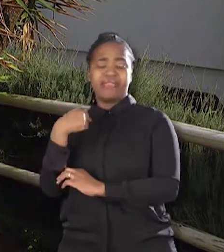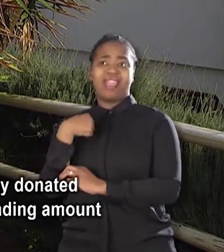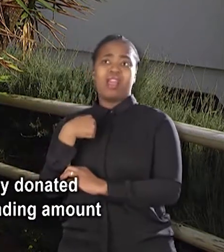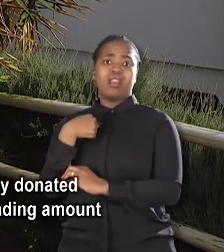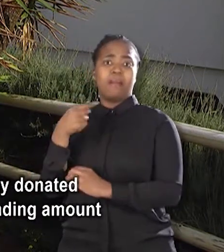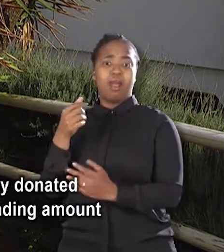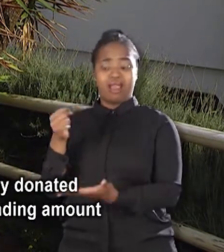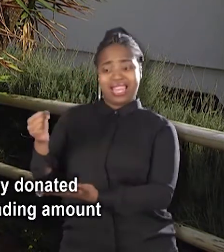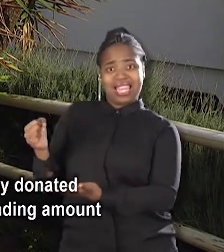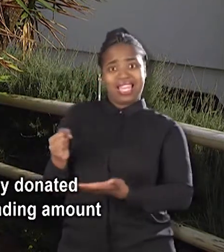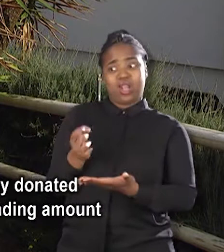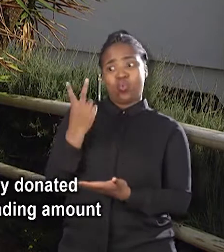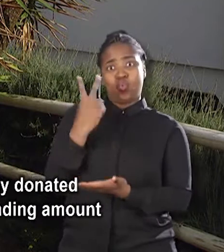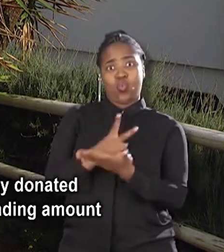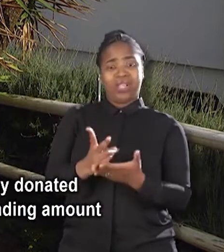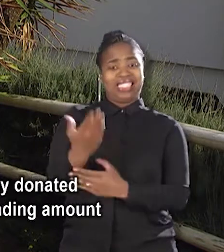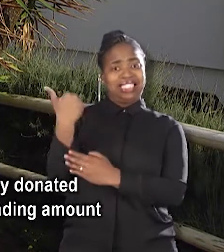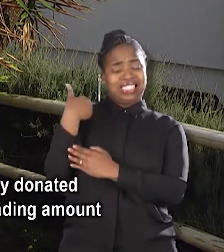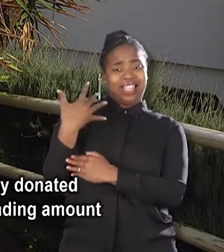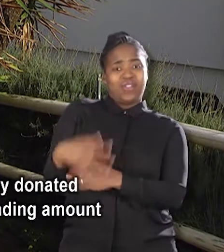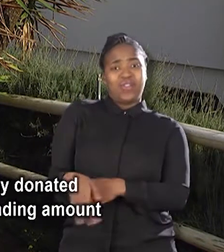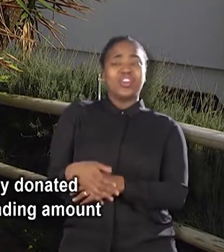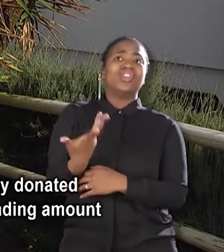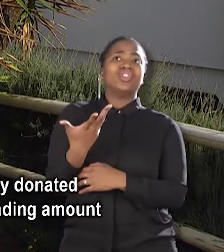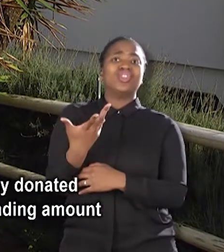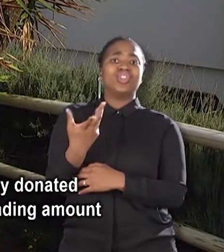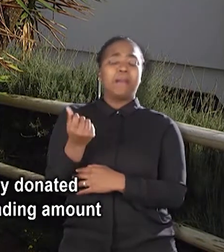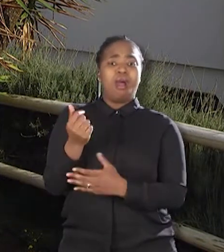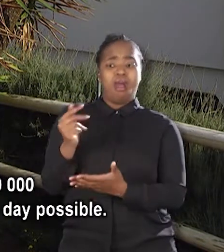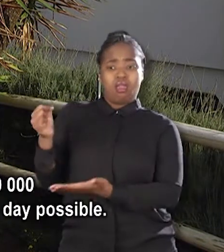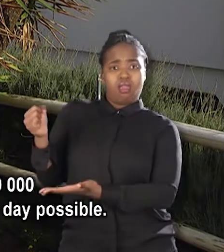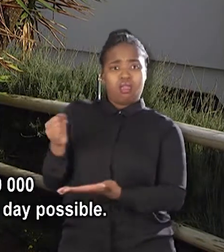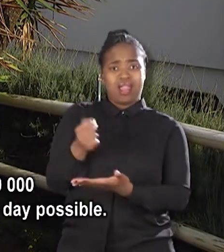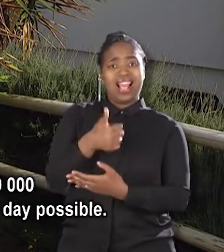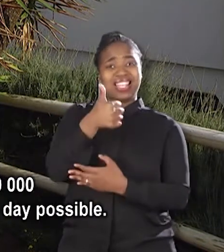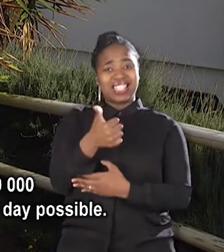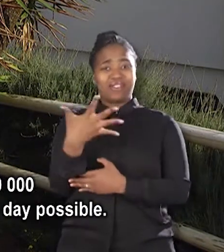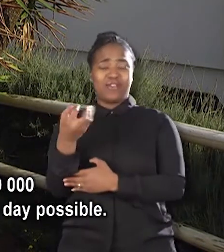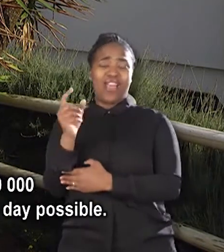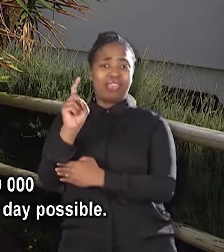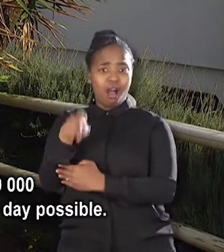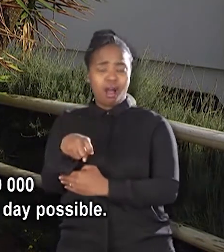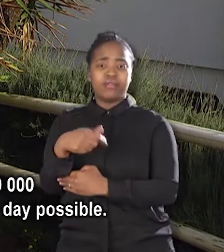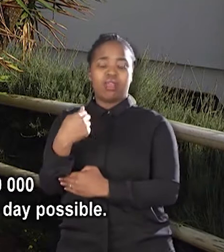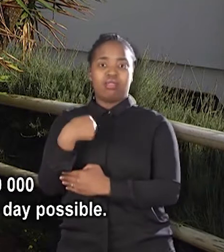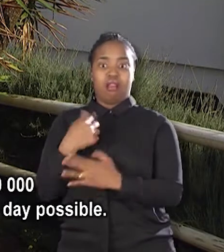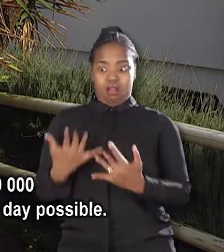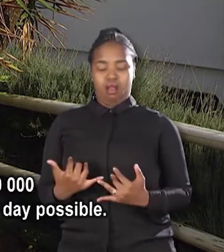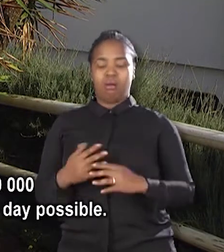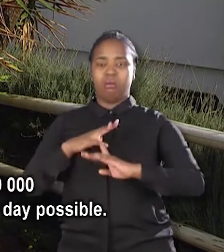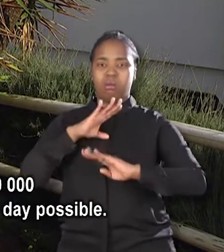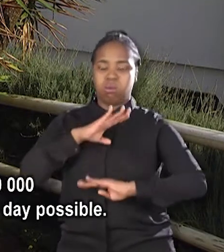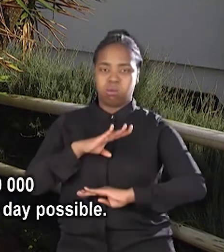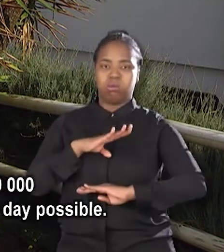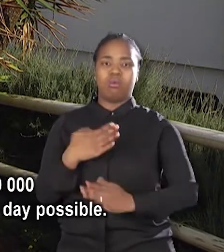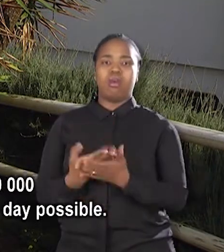Chest. This company actually donated the last outstanding amount of 650,000 about 2